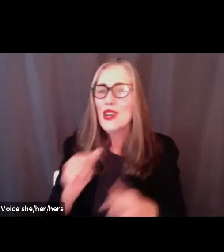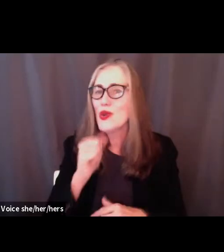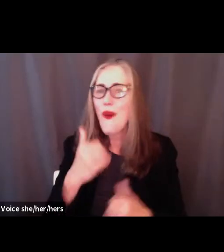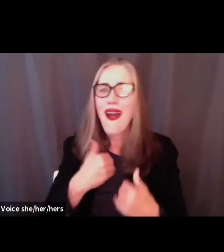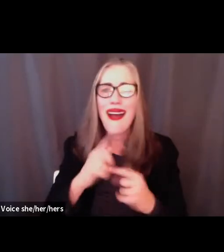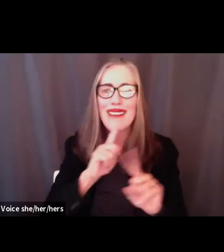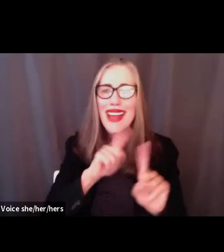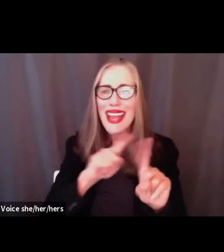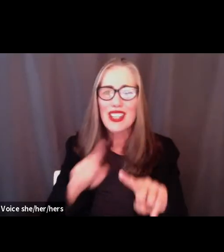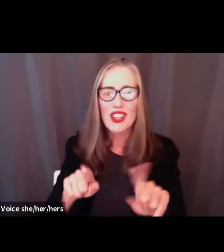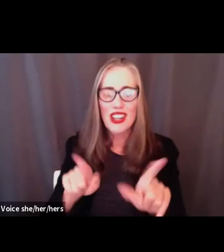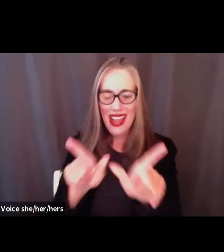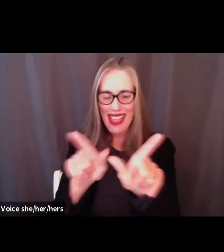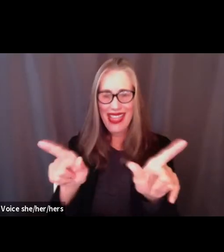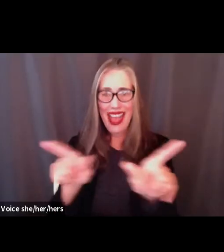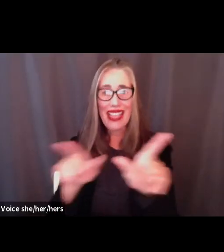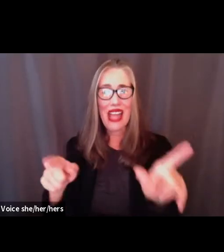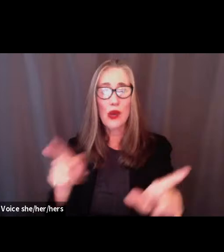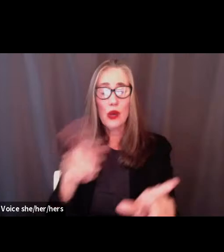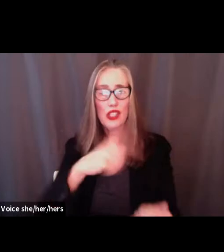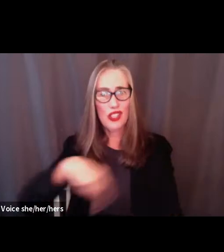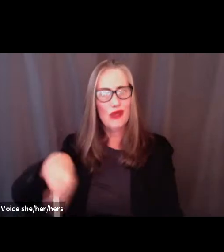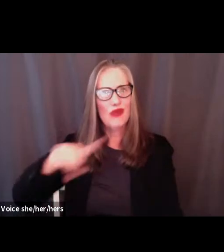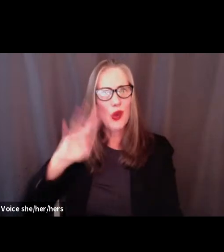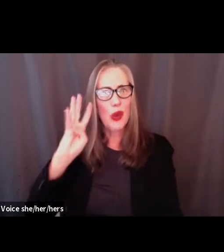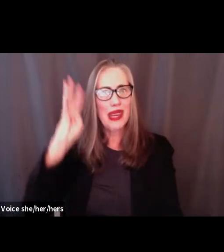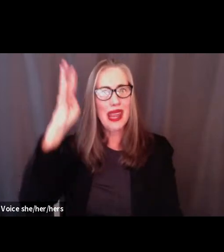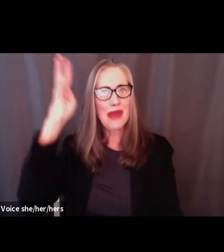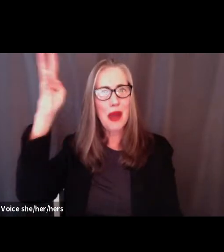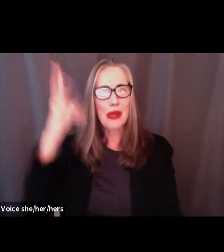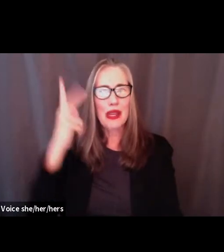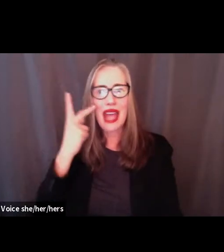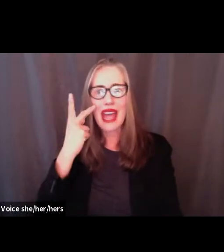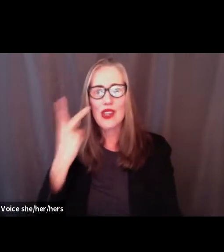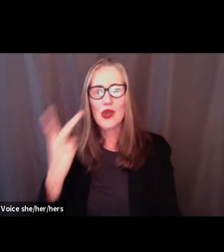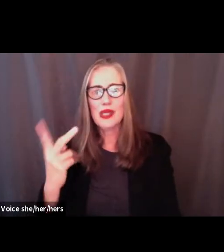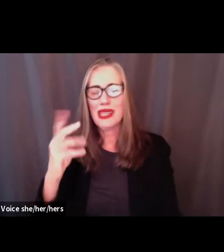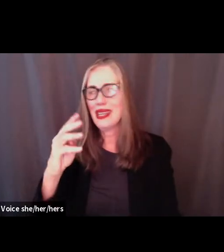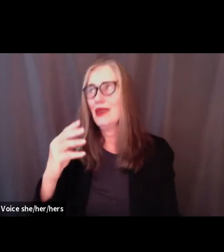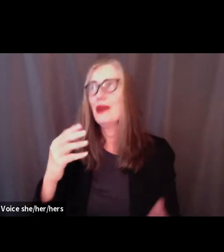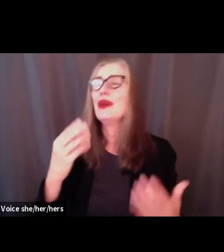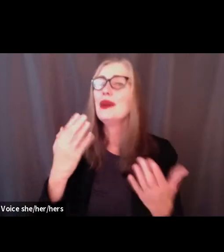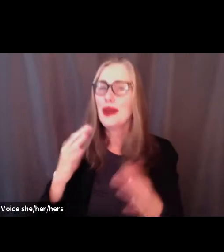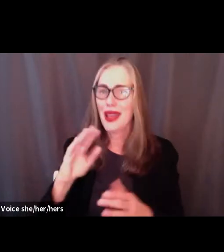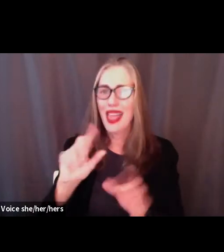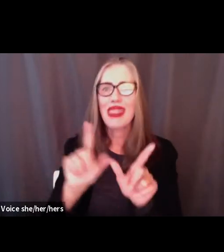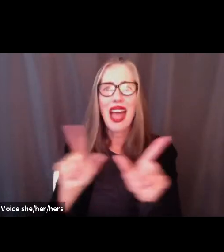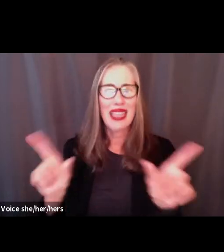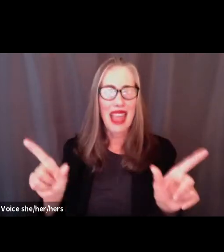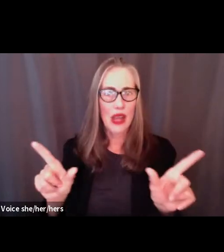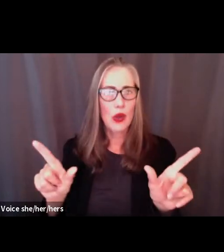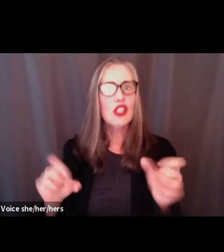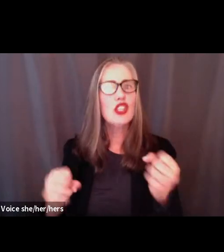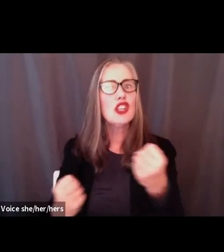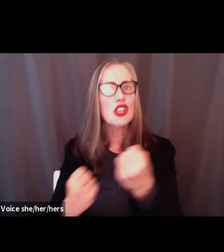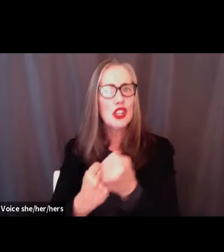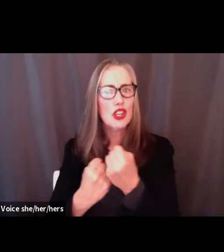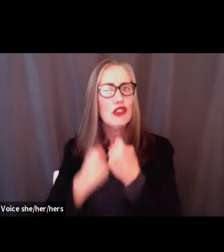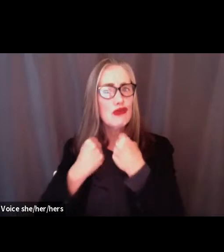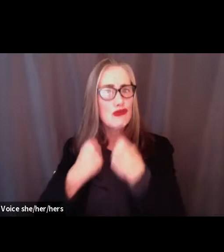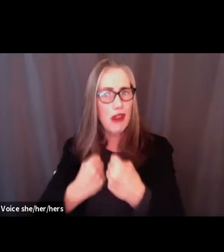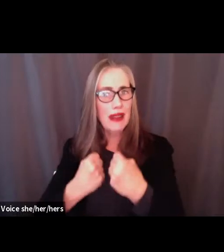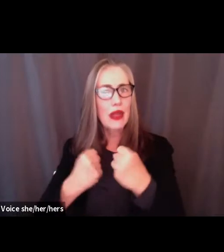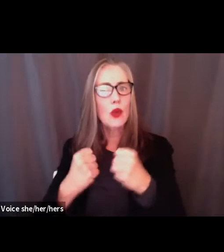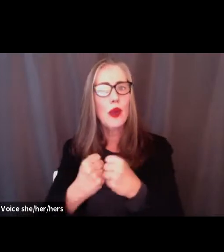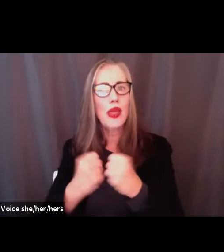language that we came up with, and as you've seen, Mr. Atkins, that language has been strengthened by this body, and kind